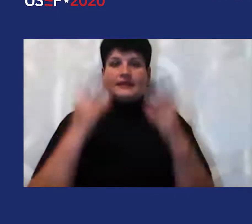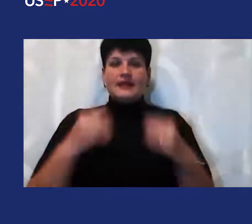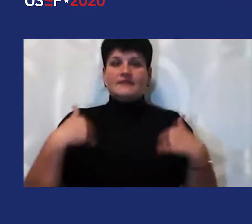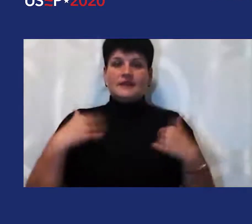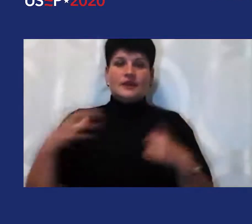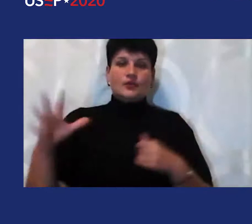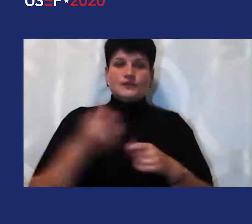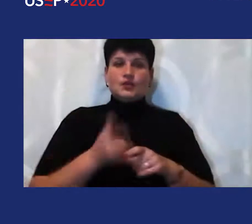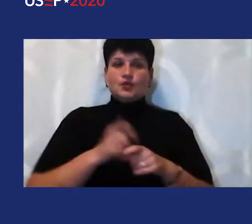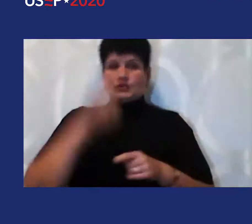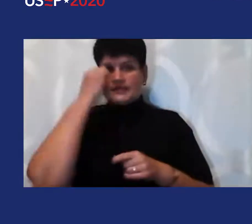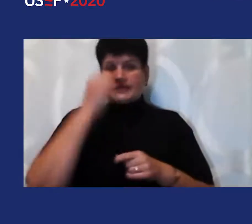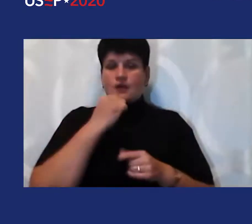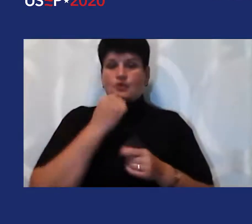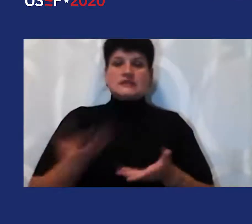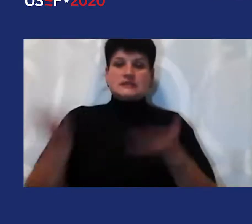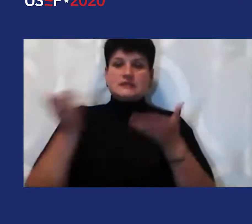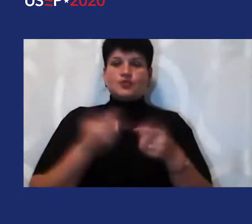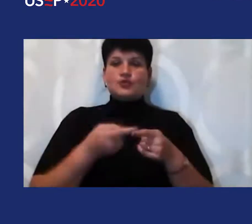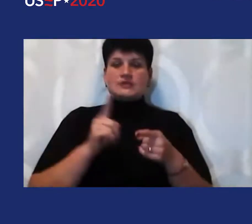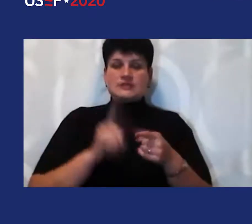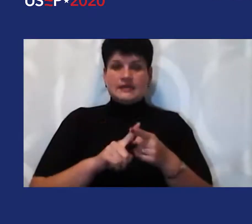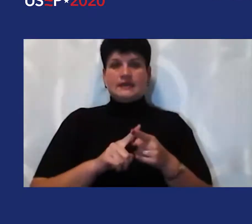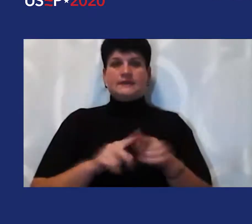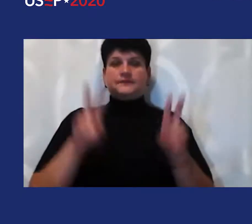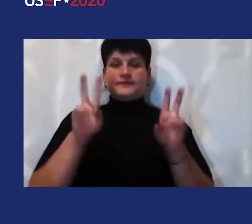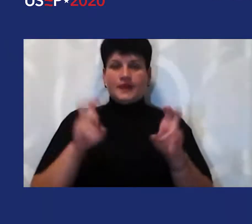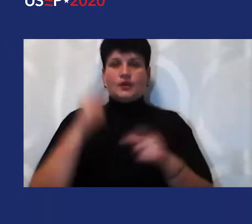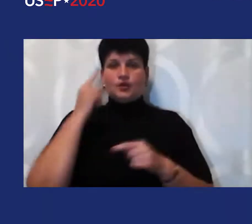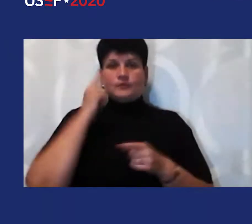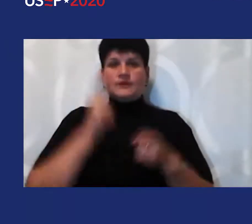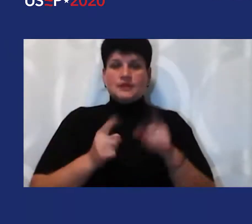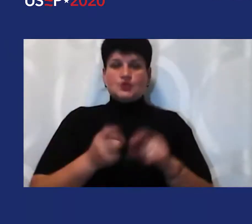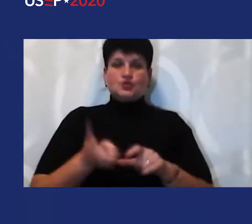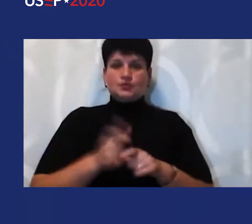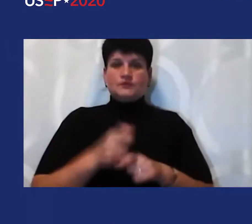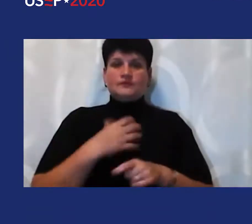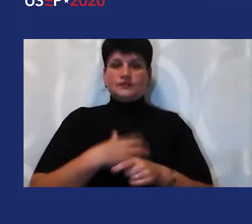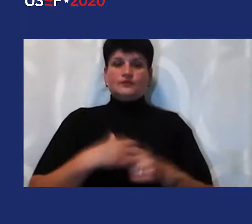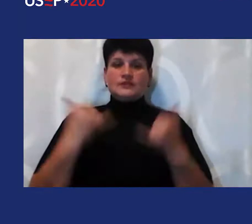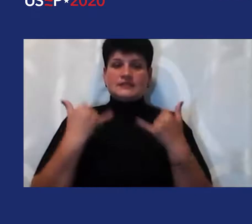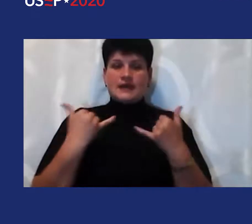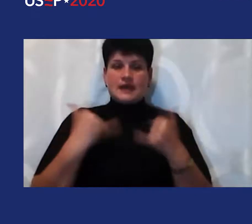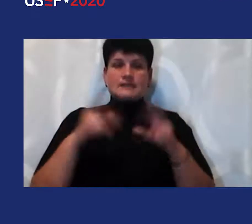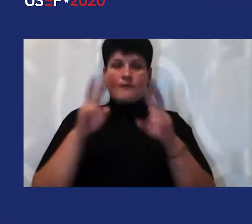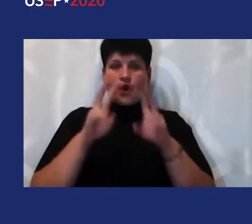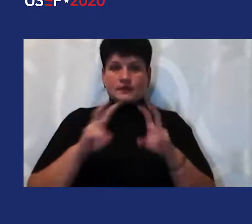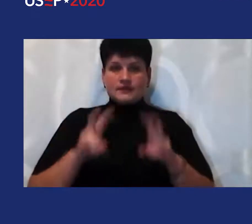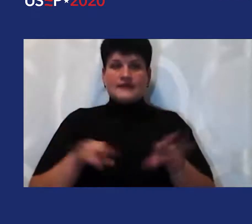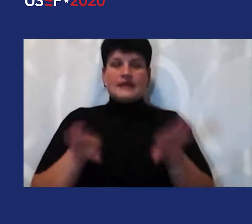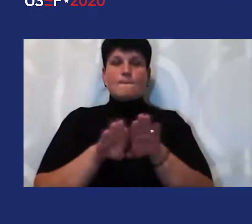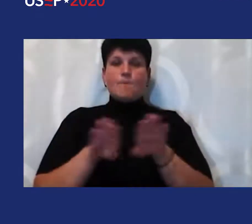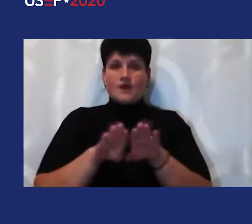Thank you very much for having invited me to participate in this panel. It makes a lot of